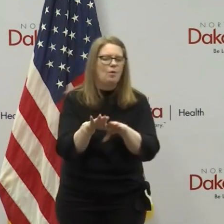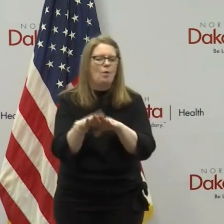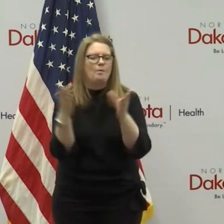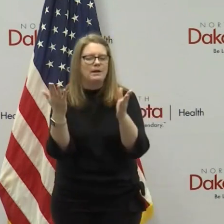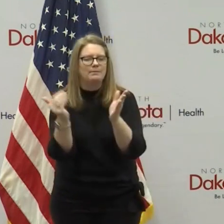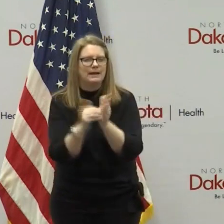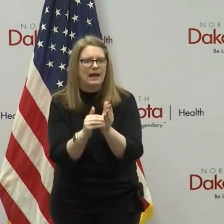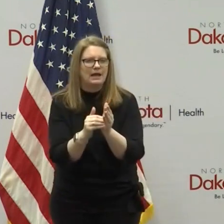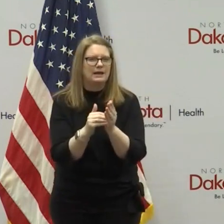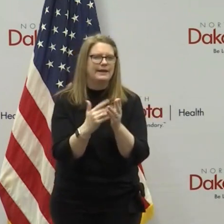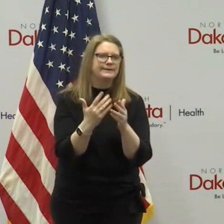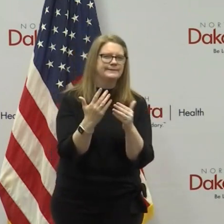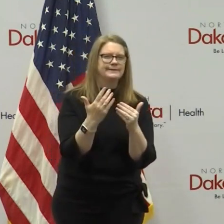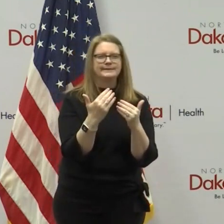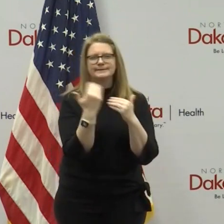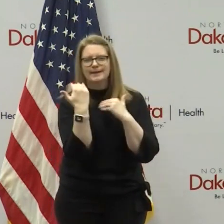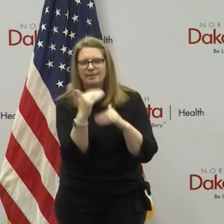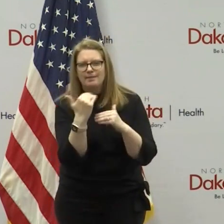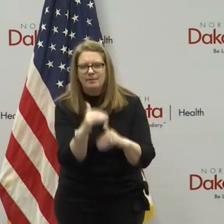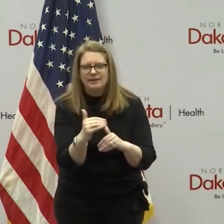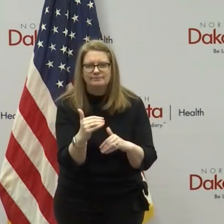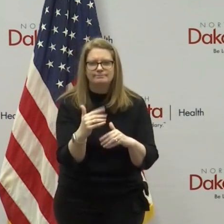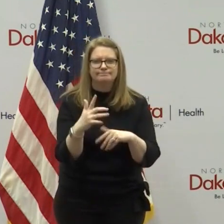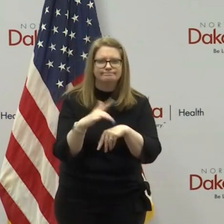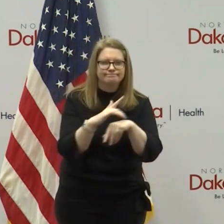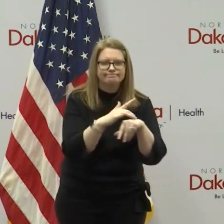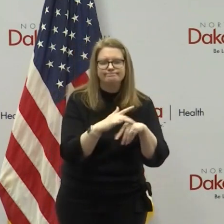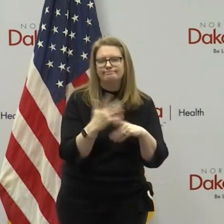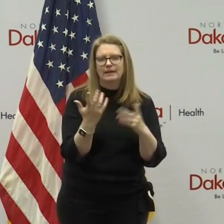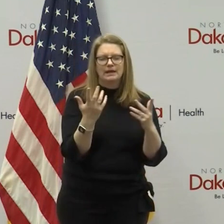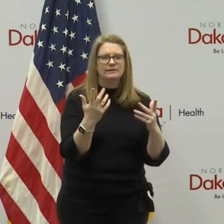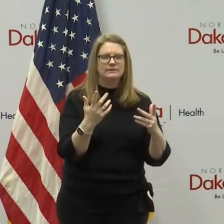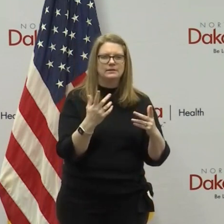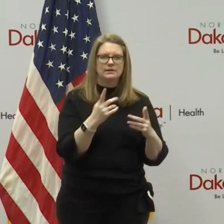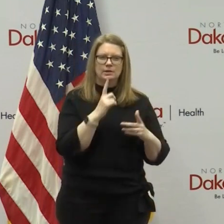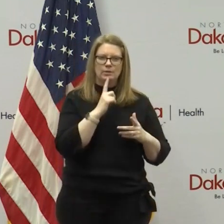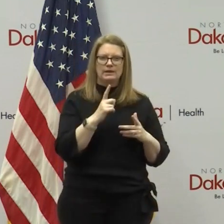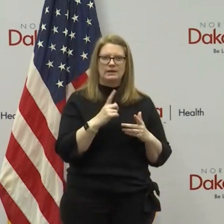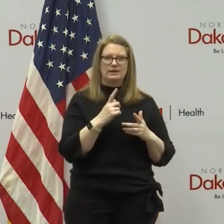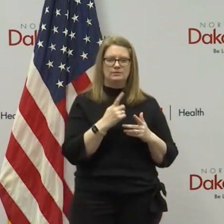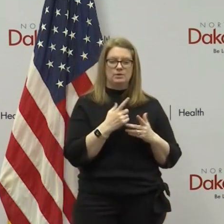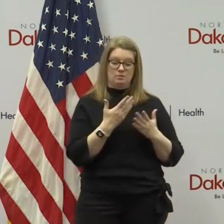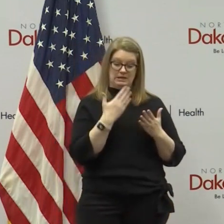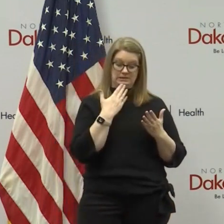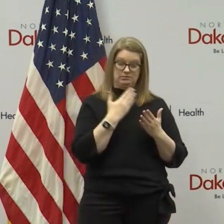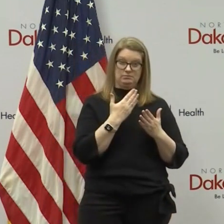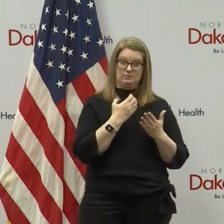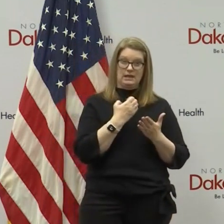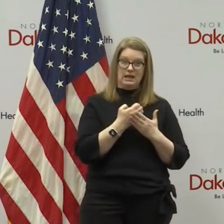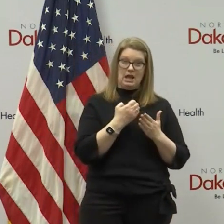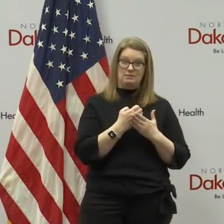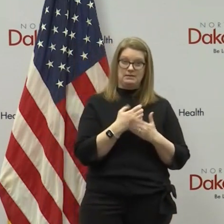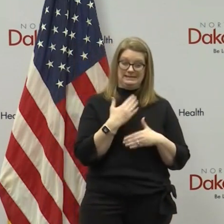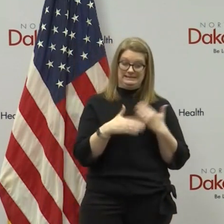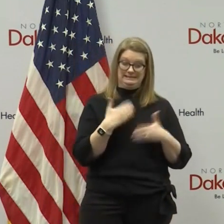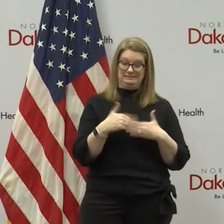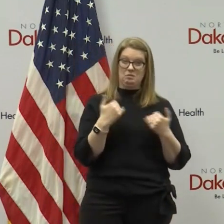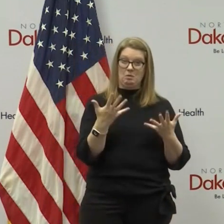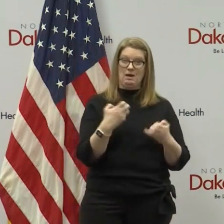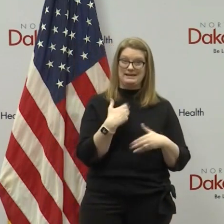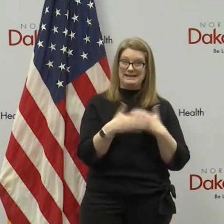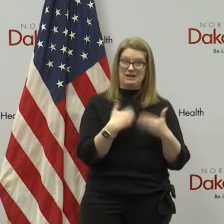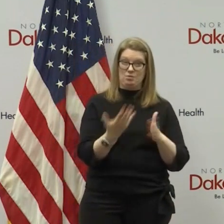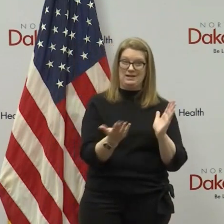activities so that we can get our economy going again, which is good for health and good for lives, but